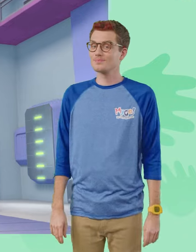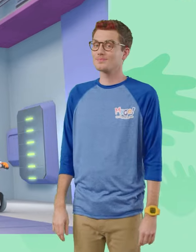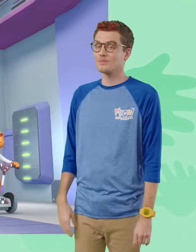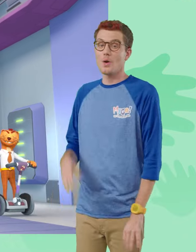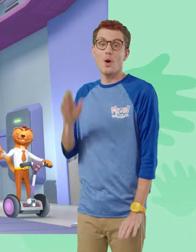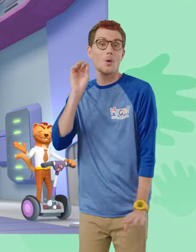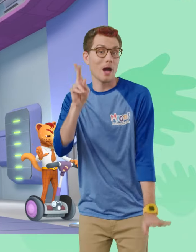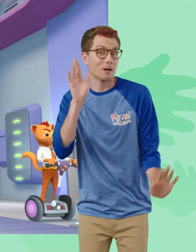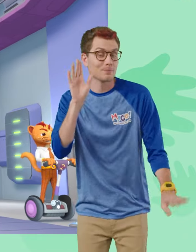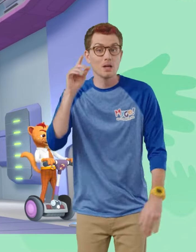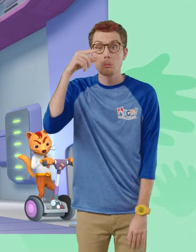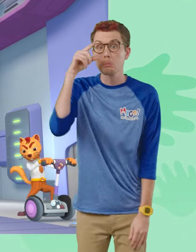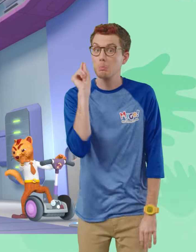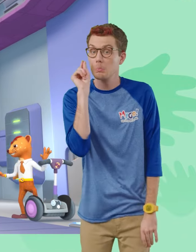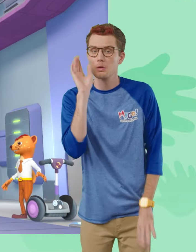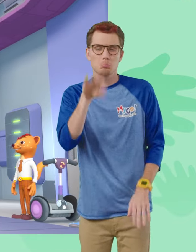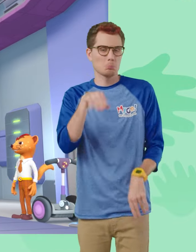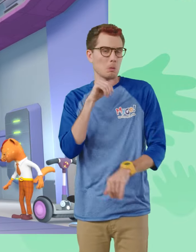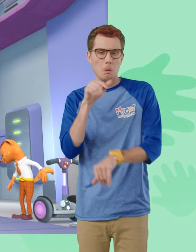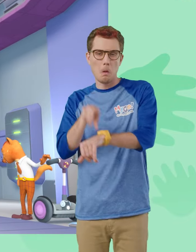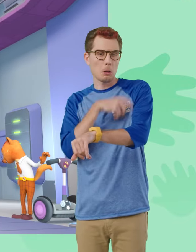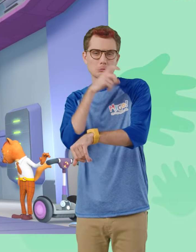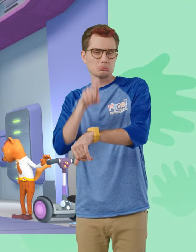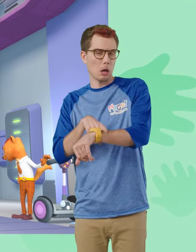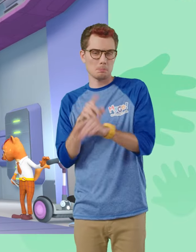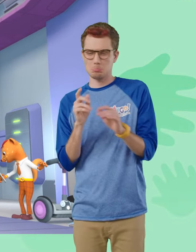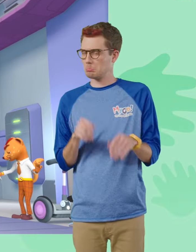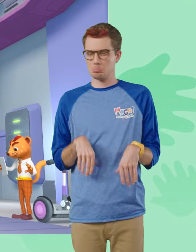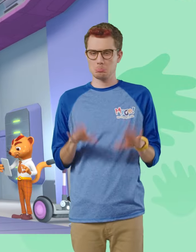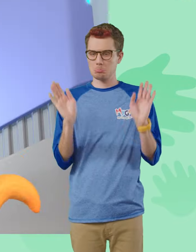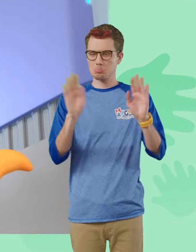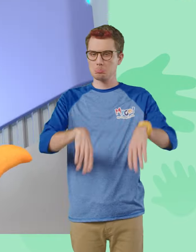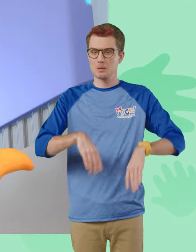Okay, Fluella. Won't take long.